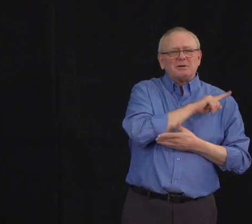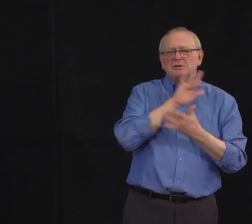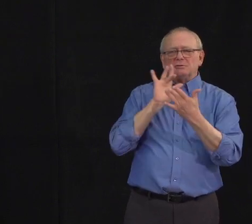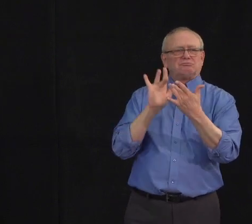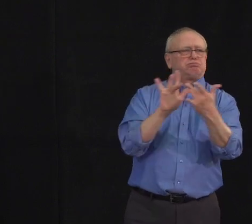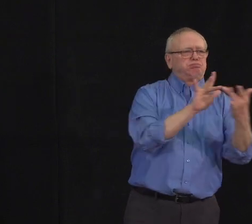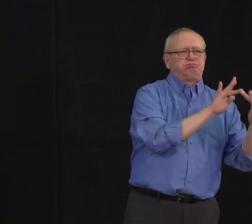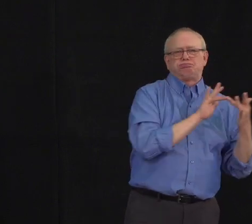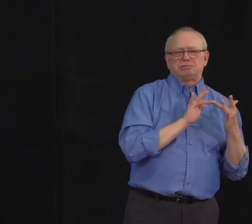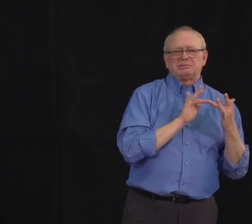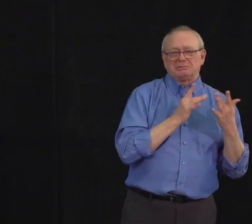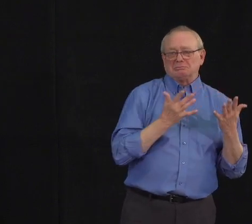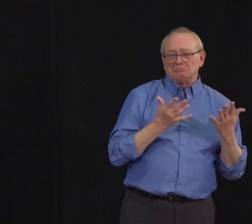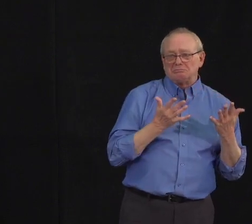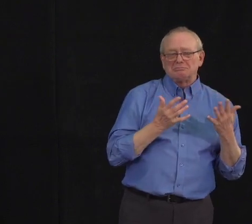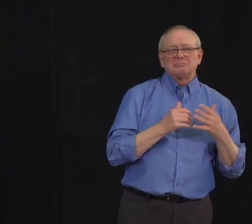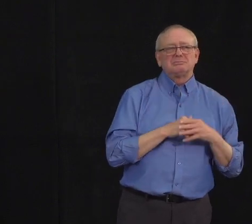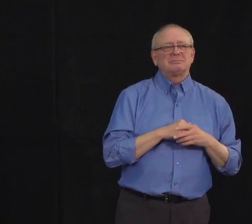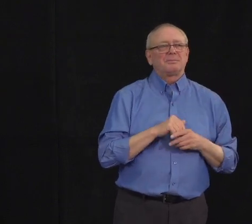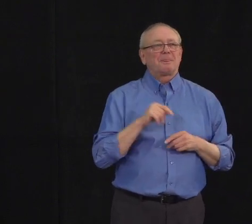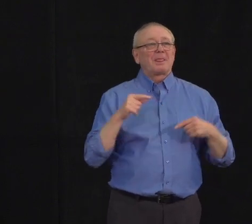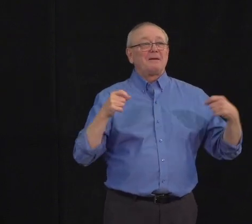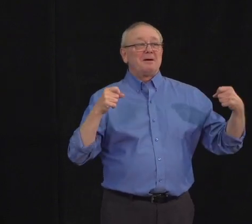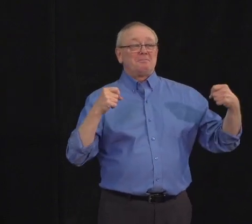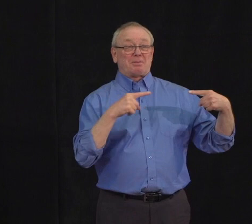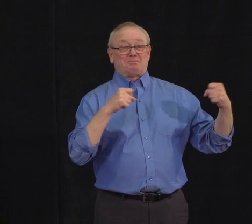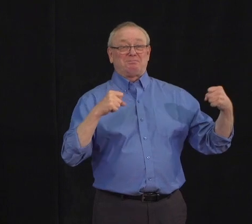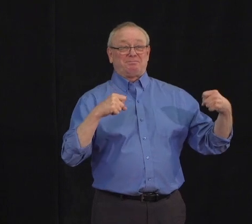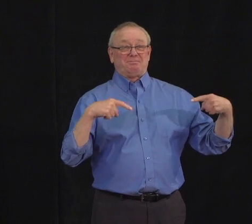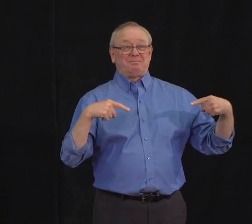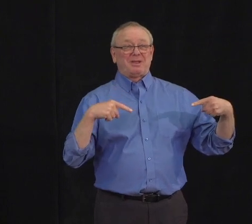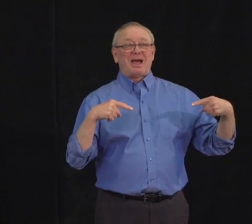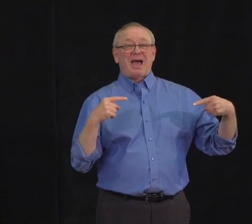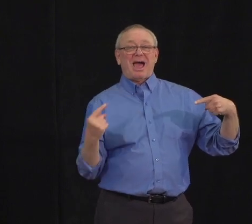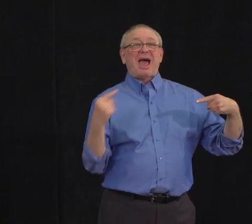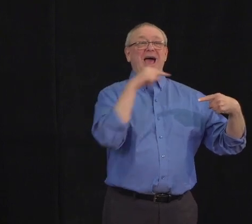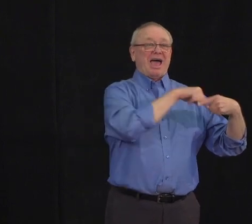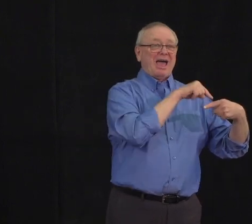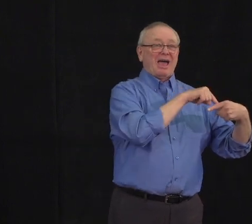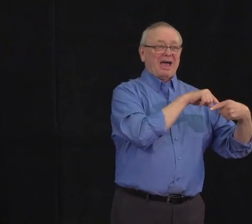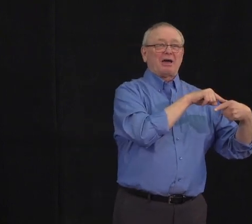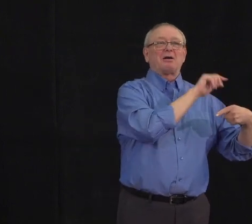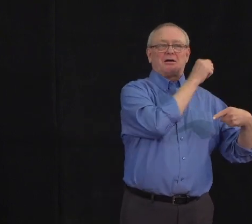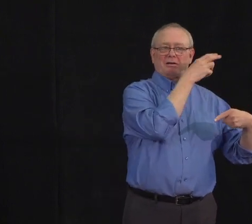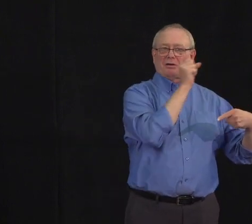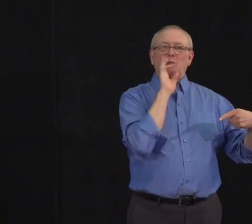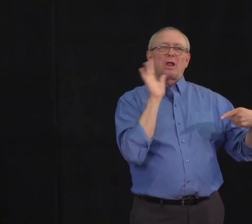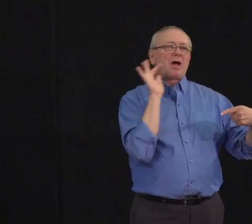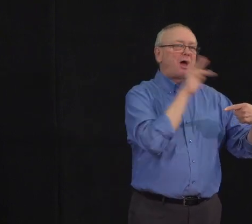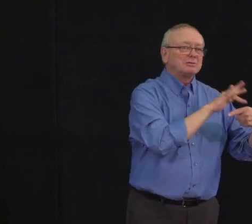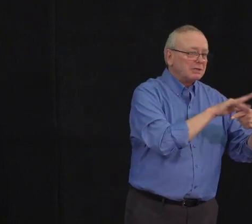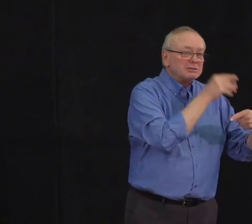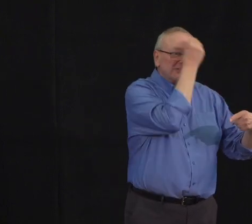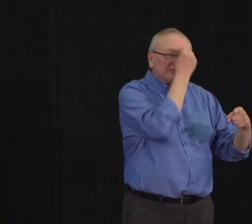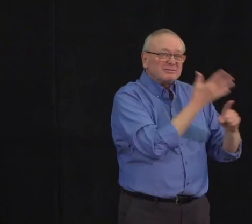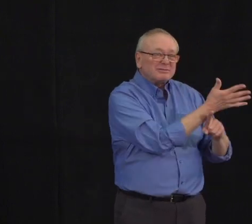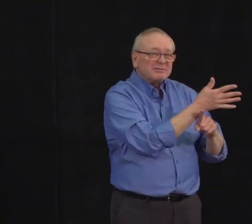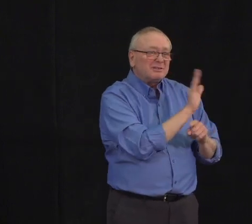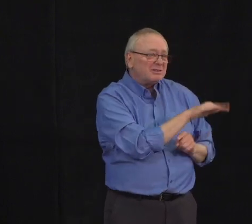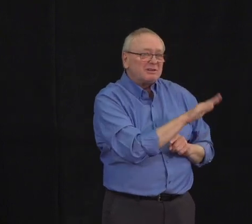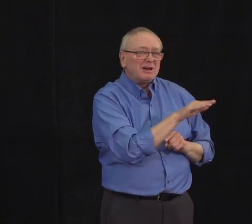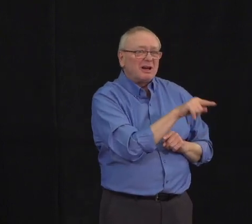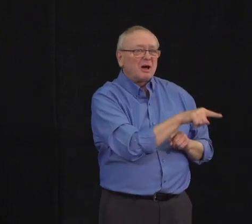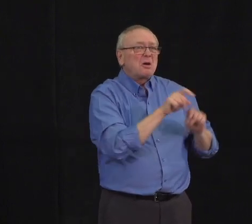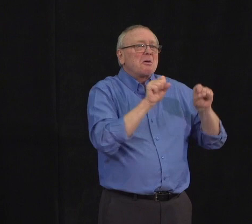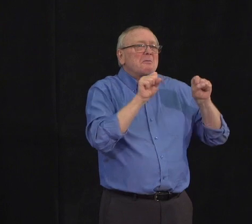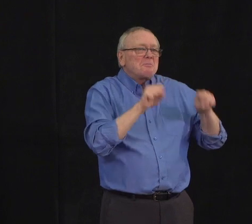app users to be contacted so they can be informed if they have been potentially exposed. Even when app users who may have